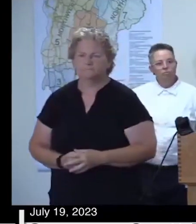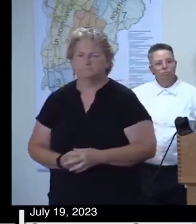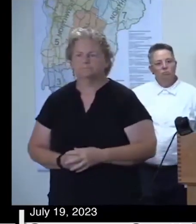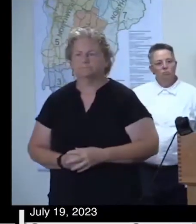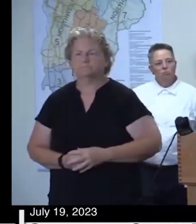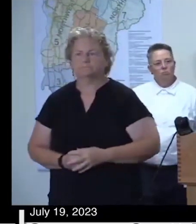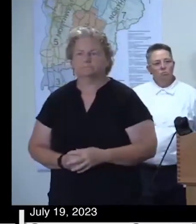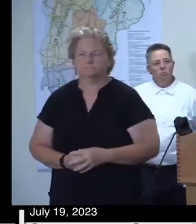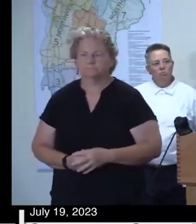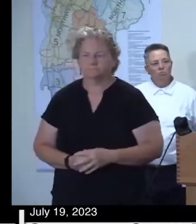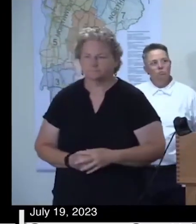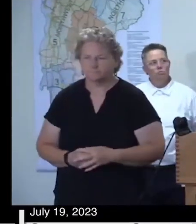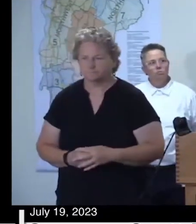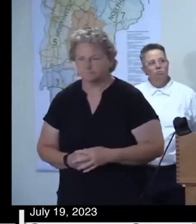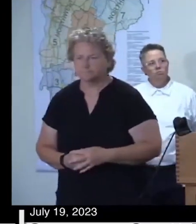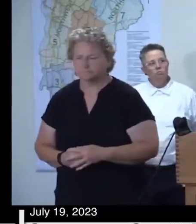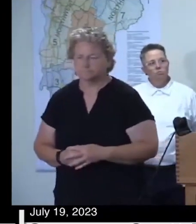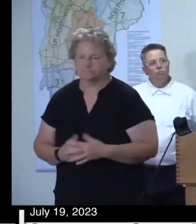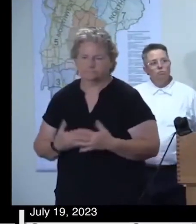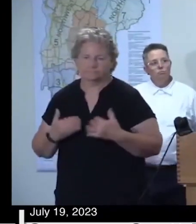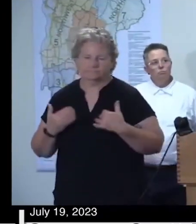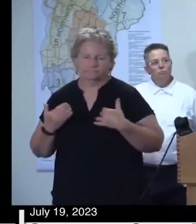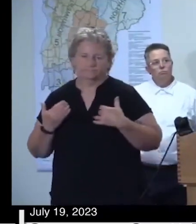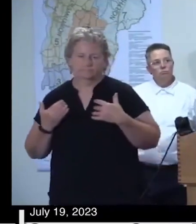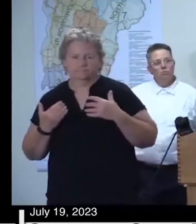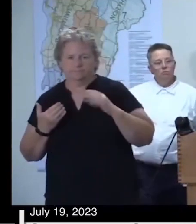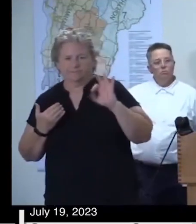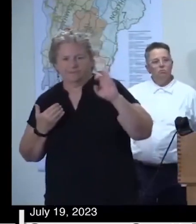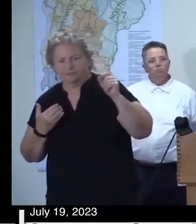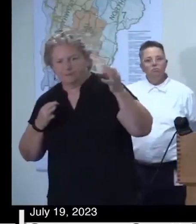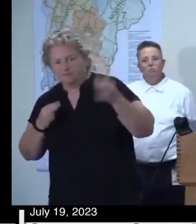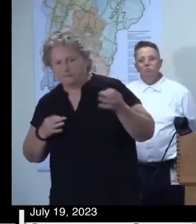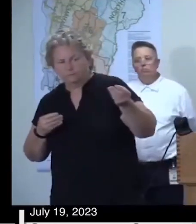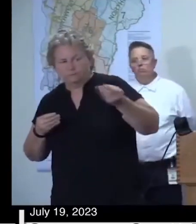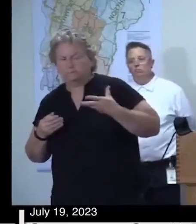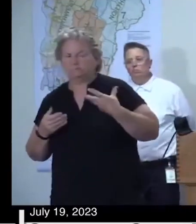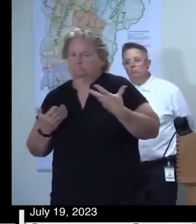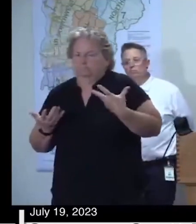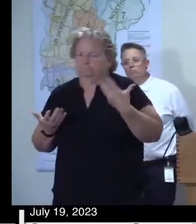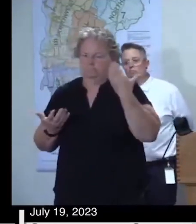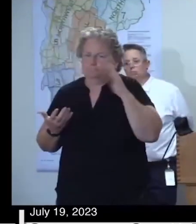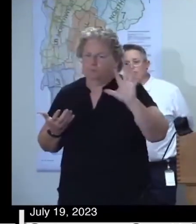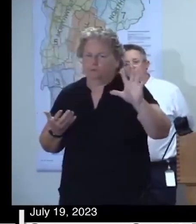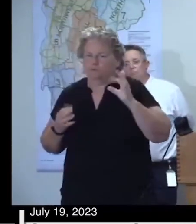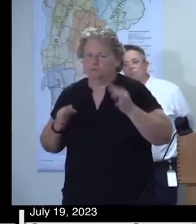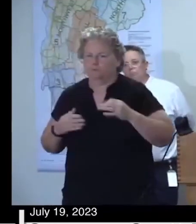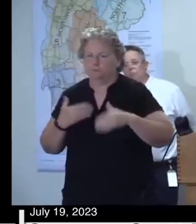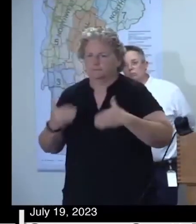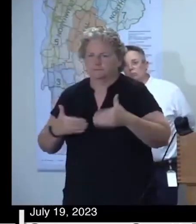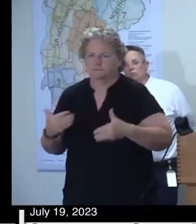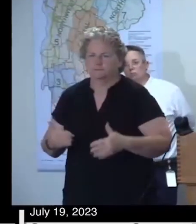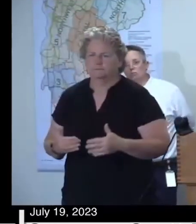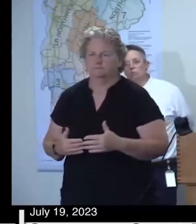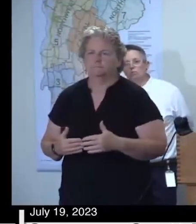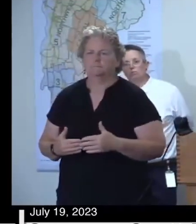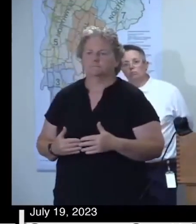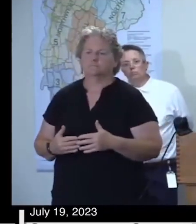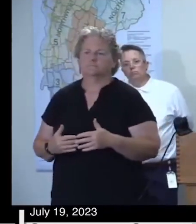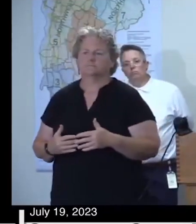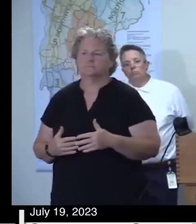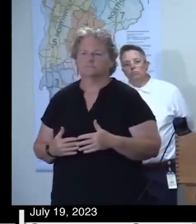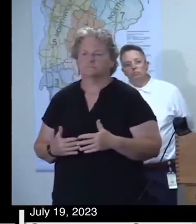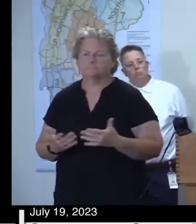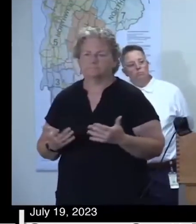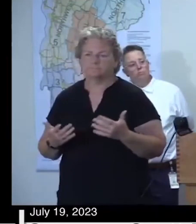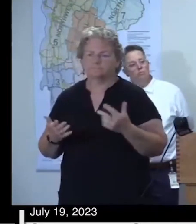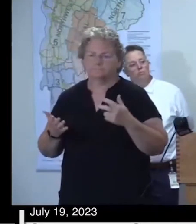to reemphasize, because of the ongoing storm, we were able to utilize imagery that was available